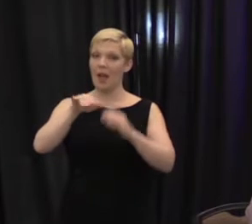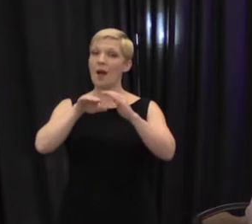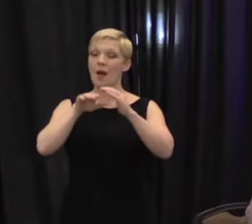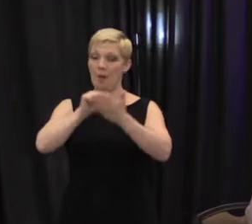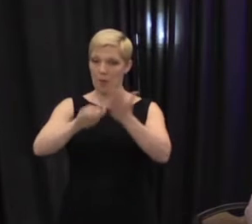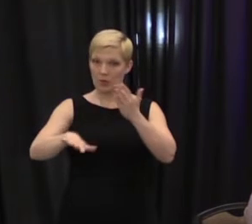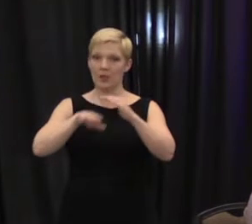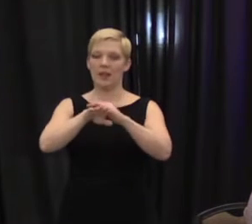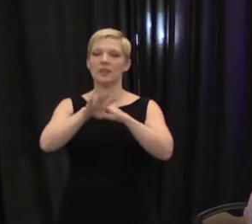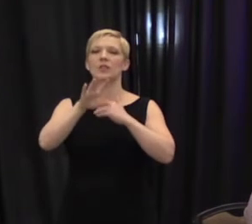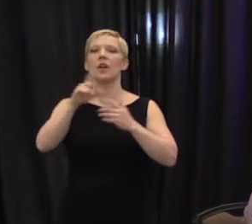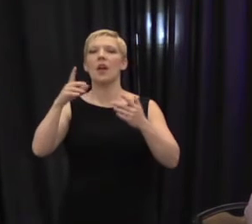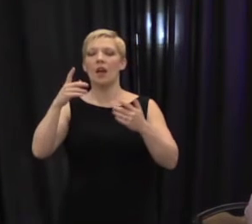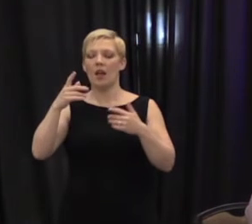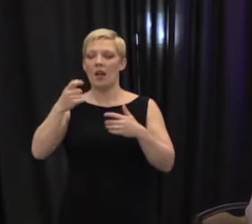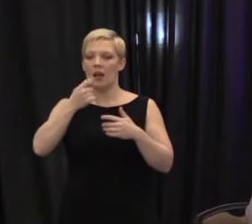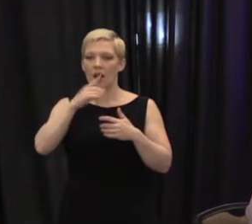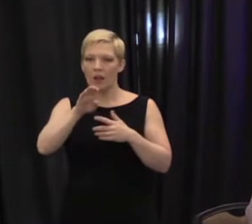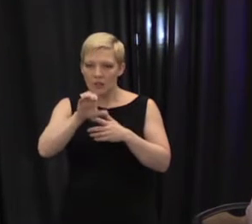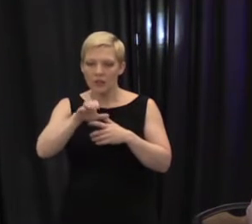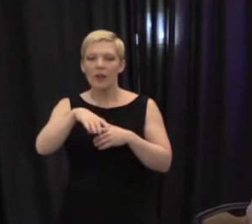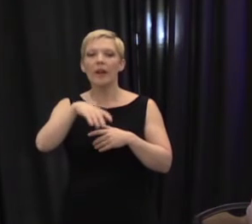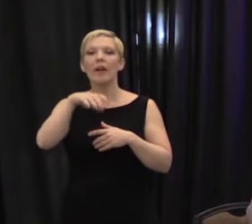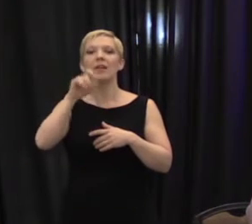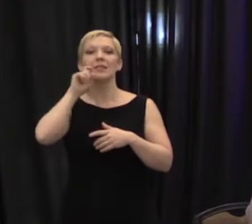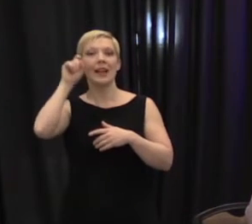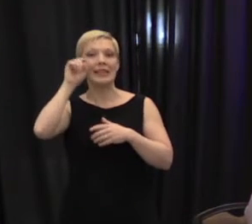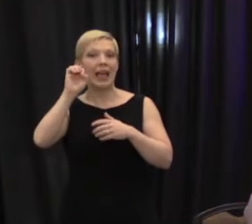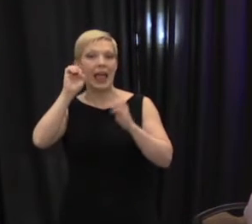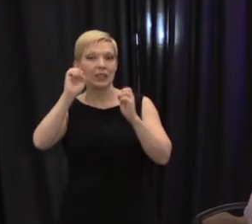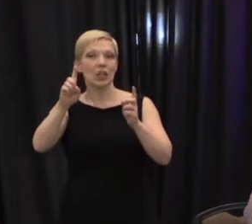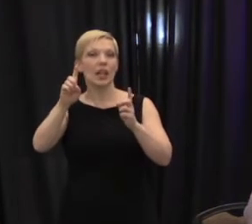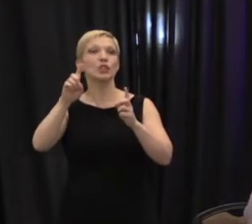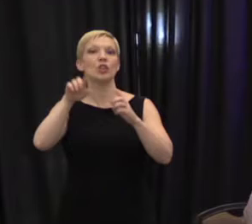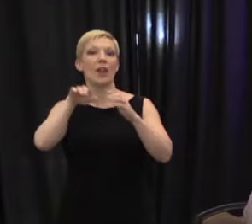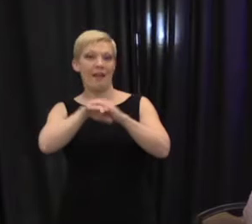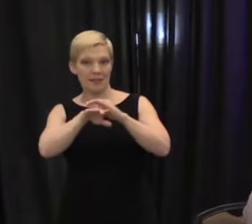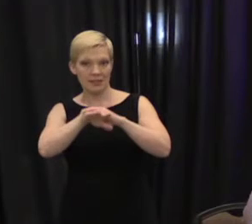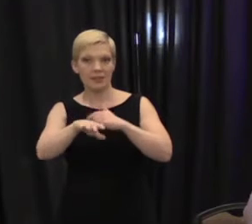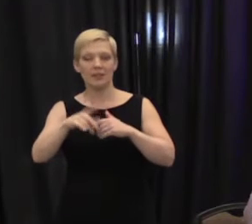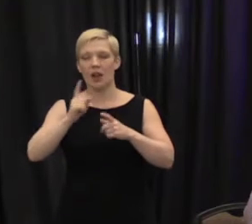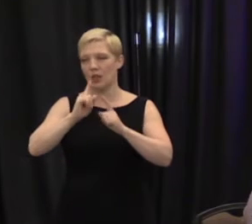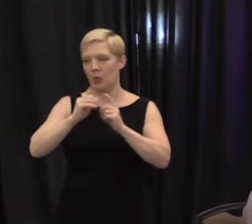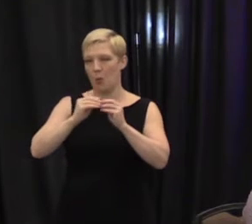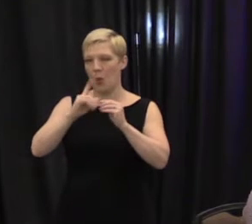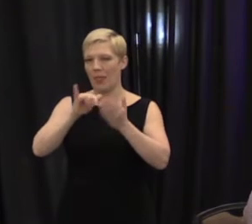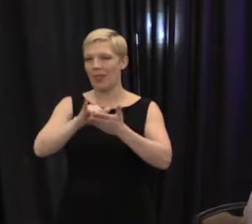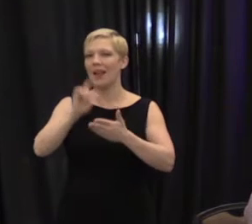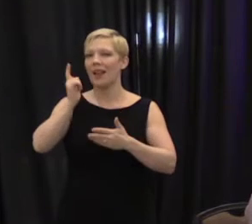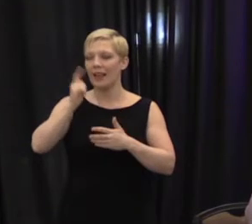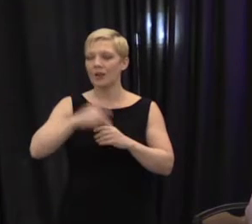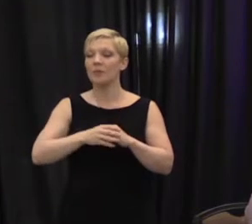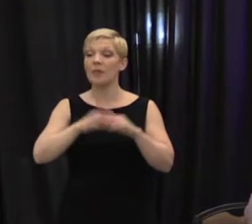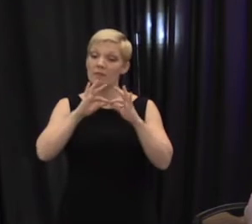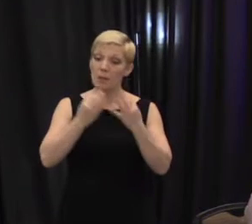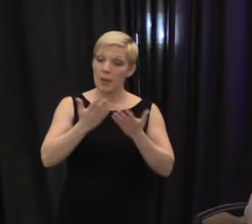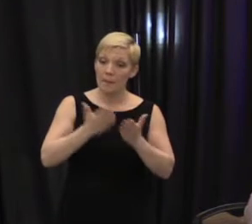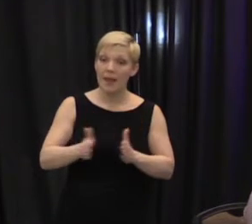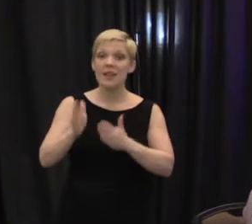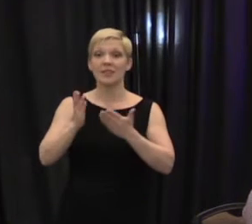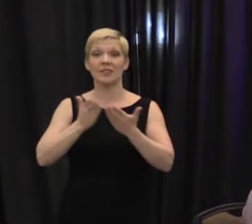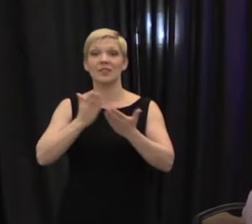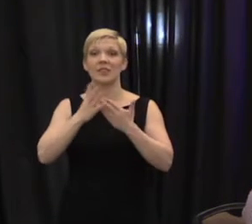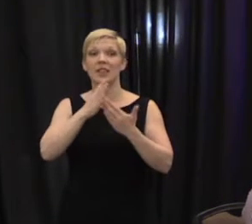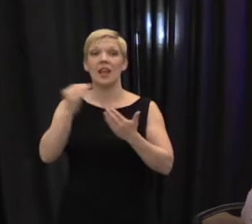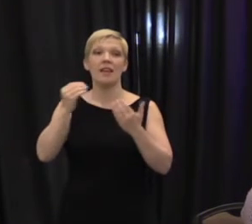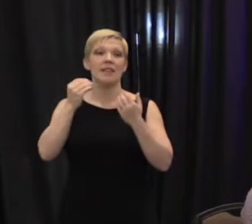access, contraception, comprehensive sex ed, which I'll talk a little bit more about later, family planning services,